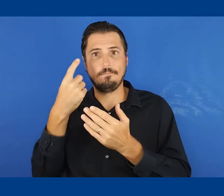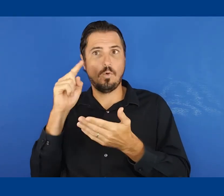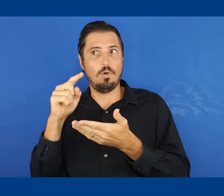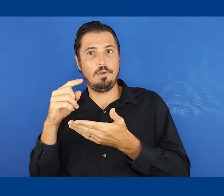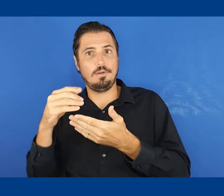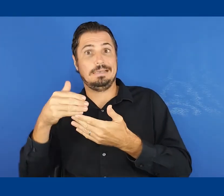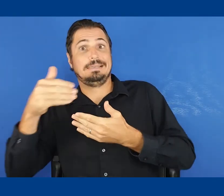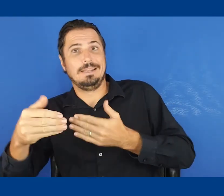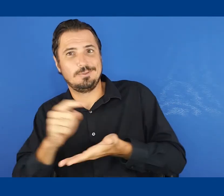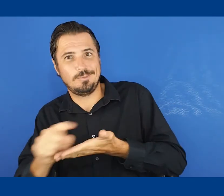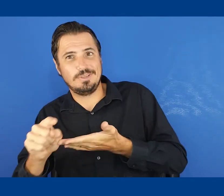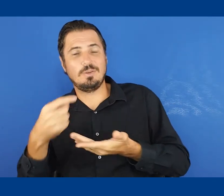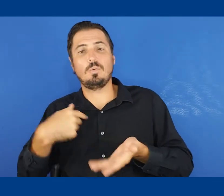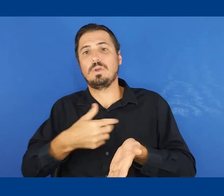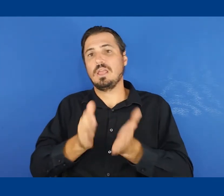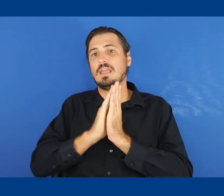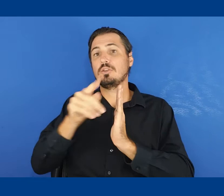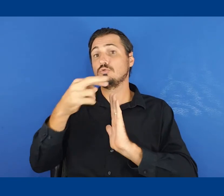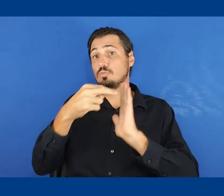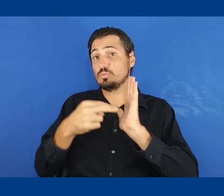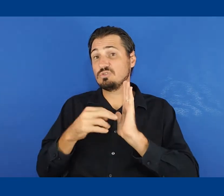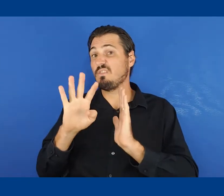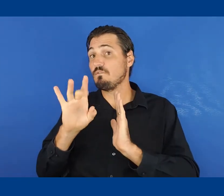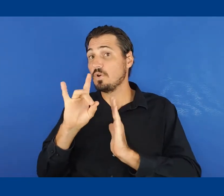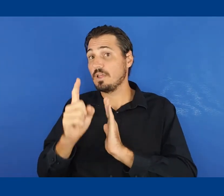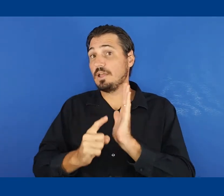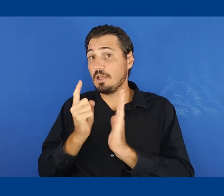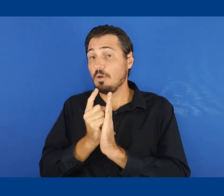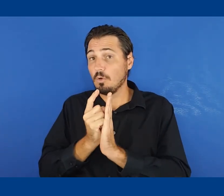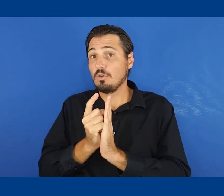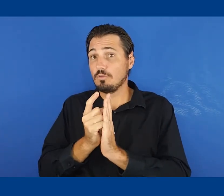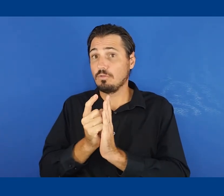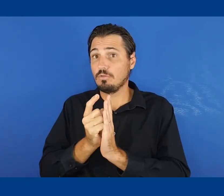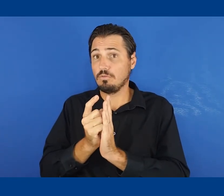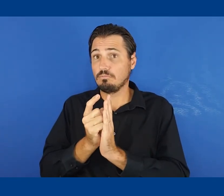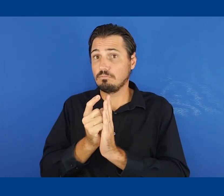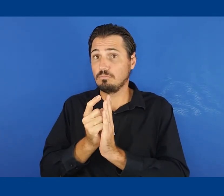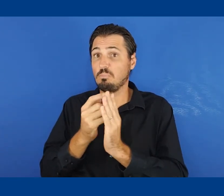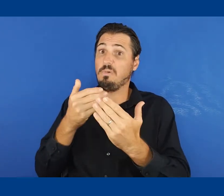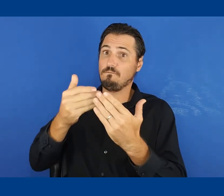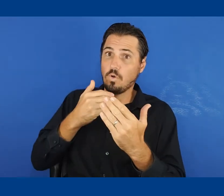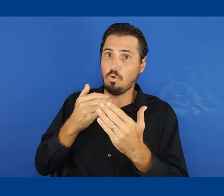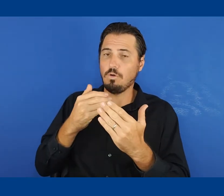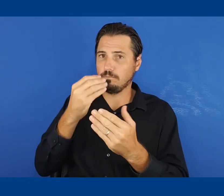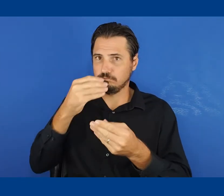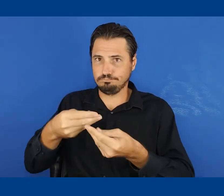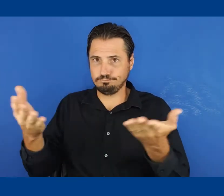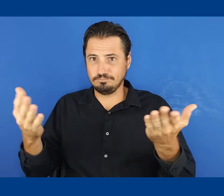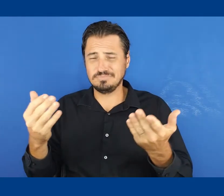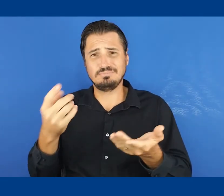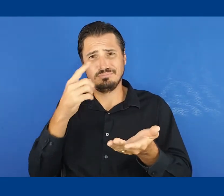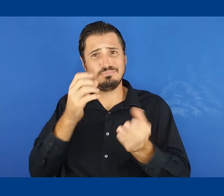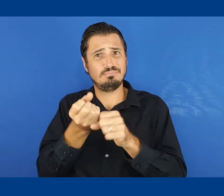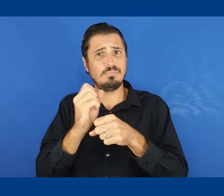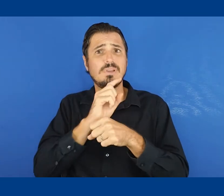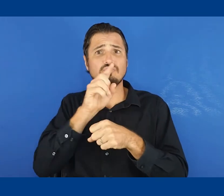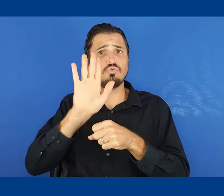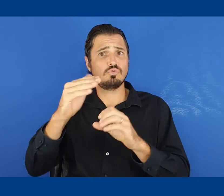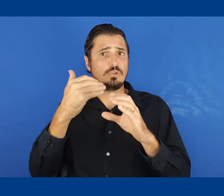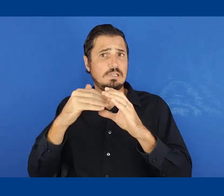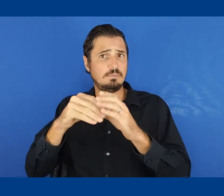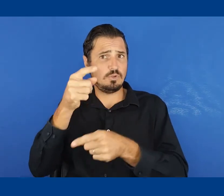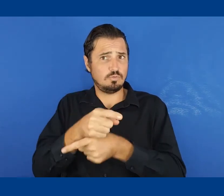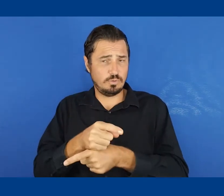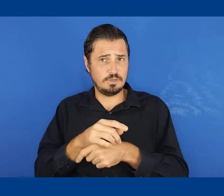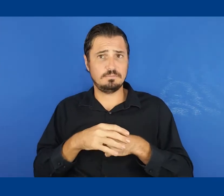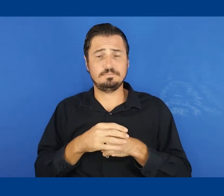and you're asked to register at least 48 hours before the distribution. Please be sure your email is correct. To register